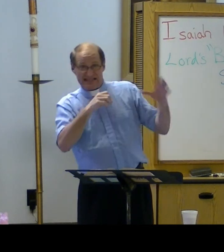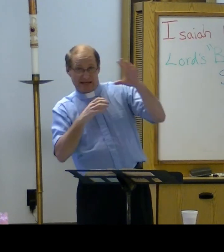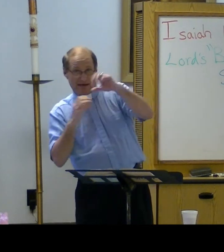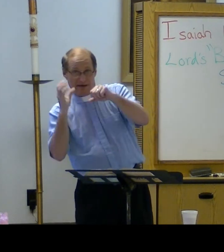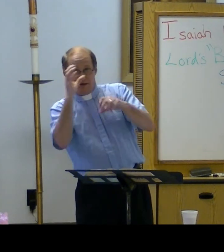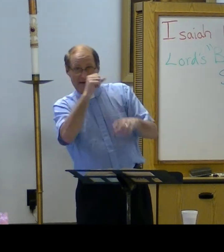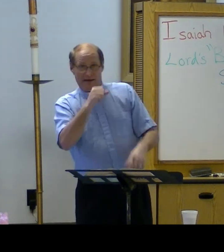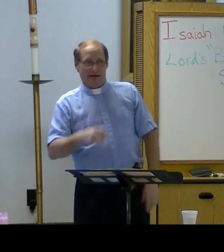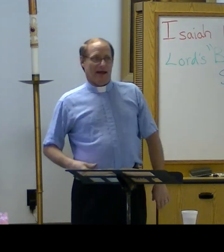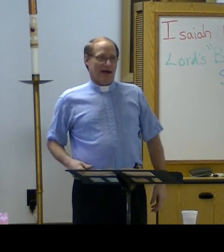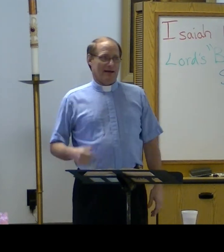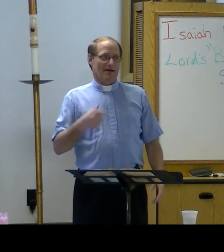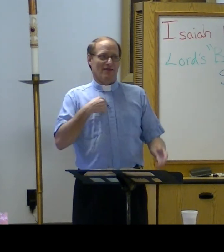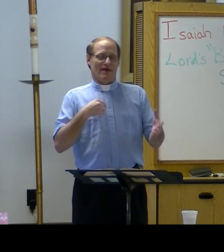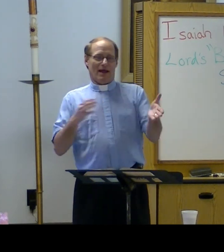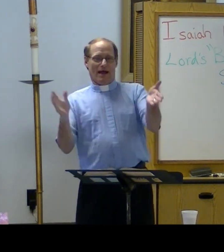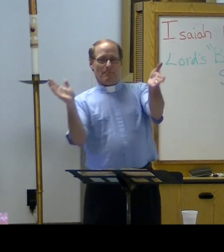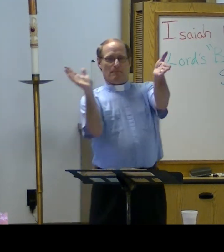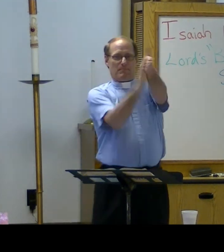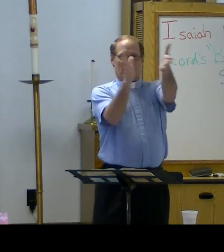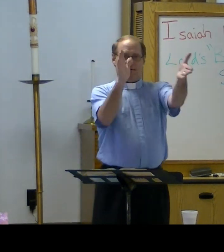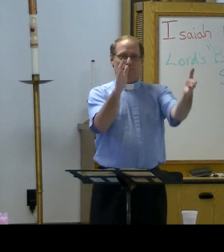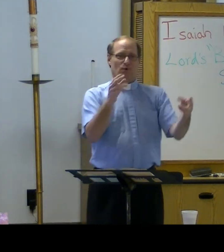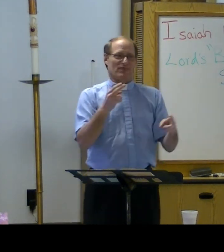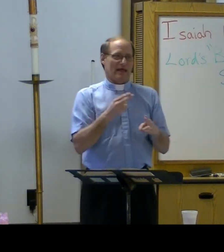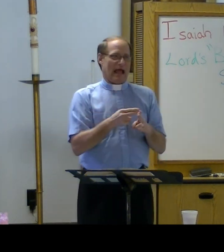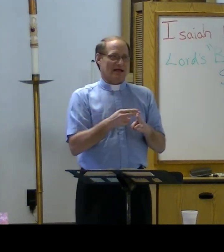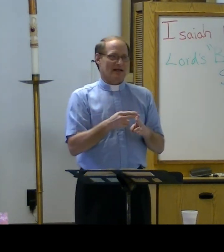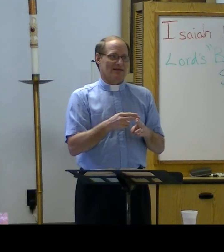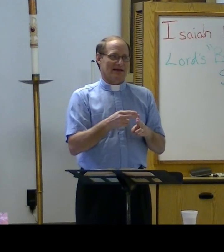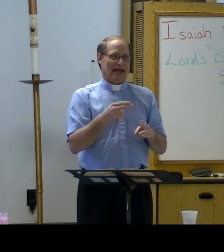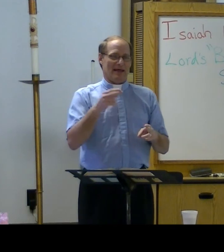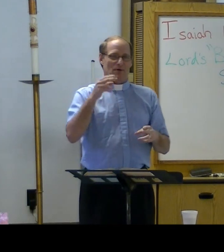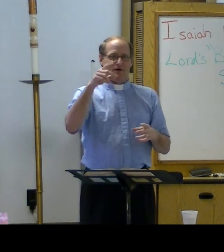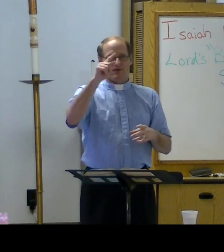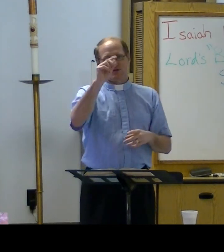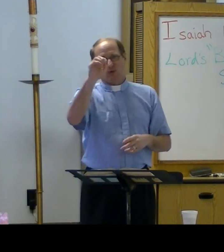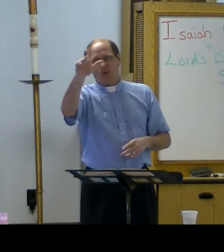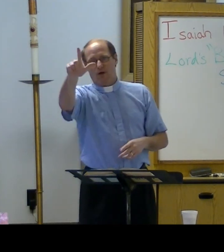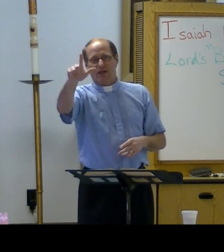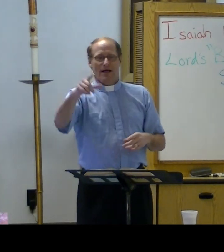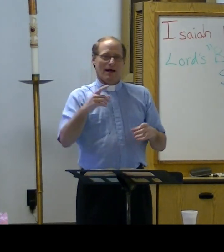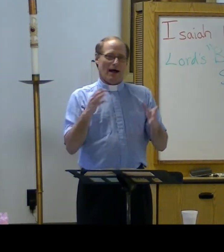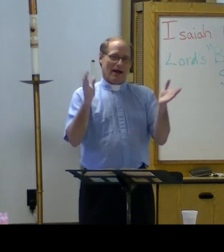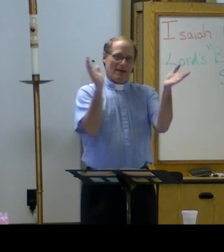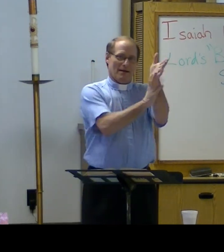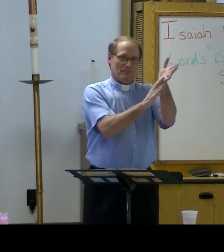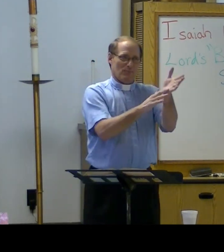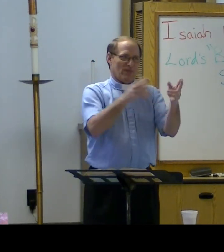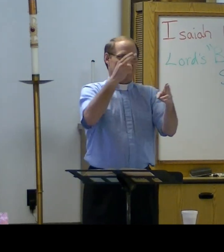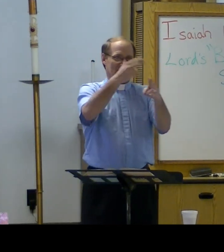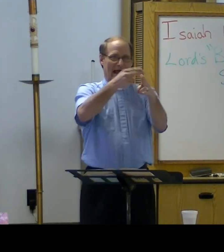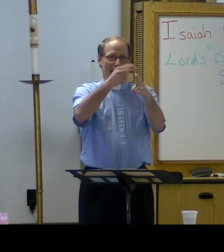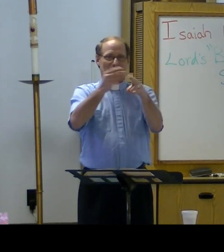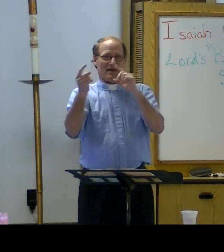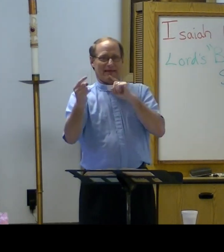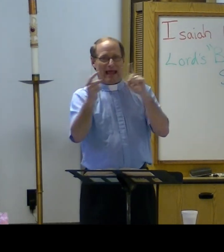guessing. And then I put the name of the tool, I put the name and the